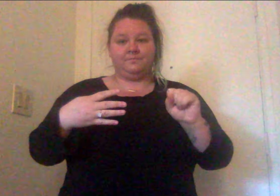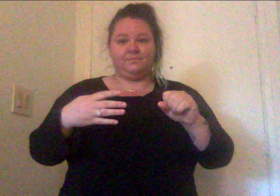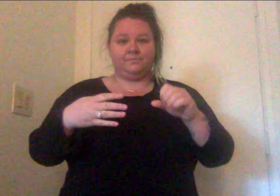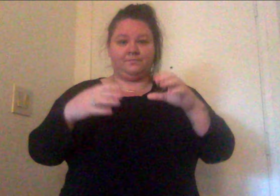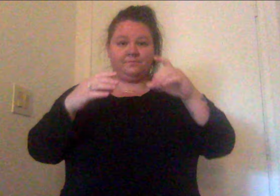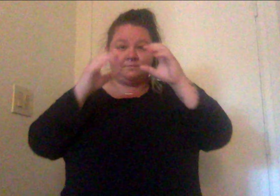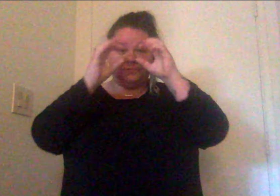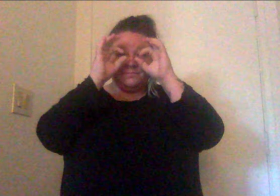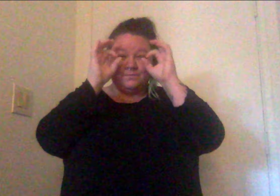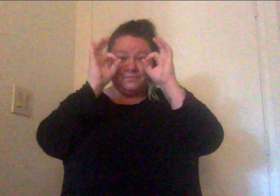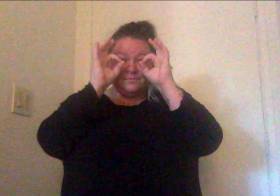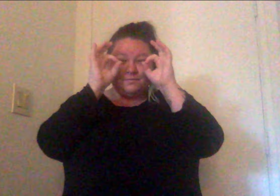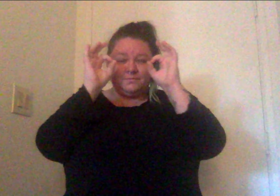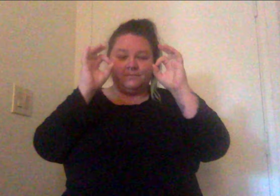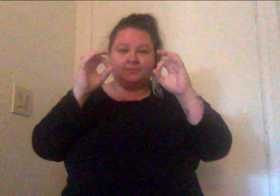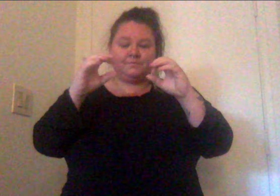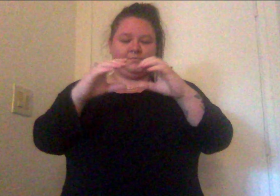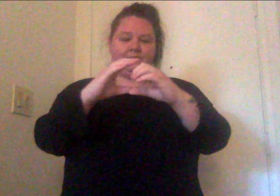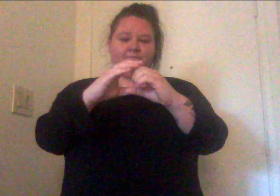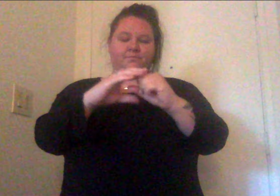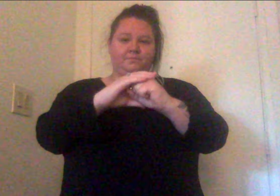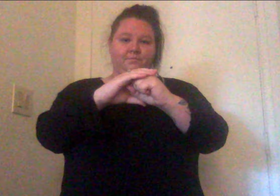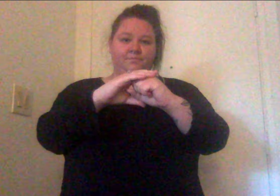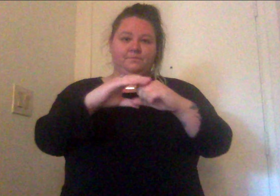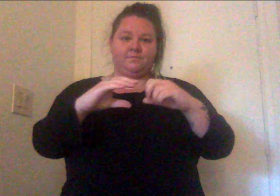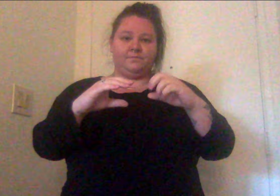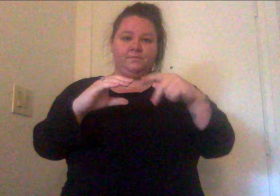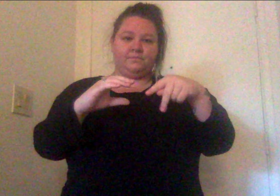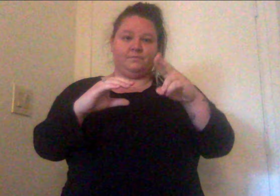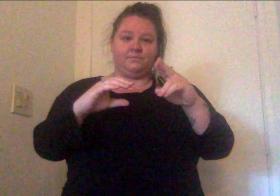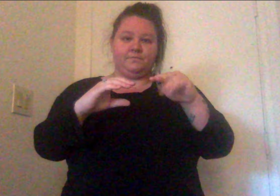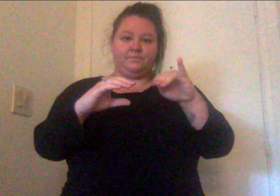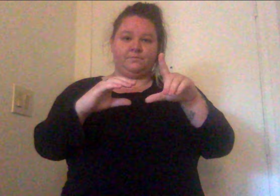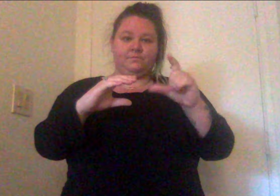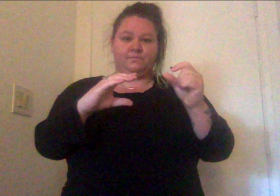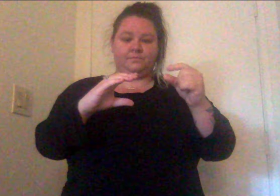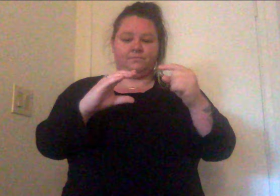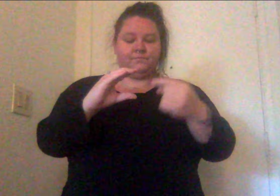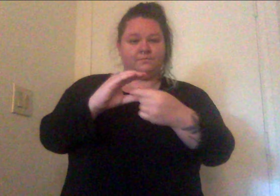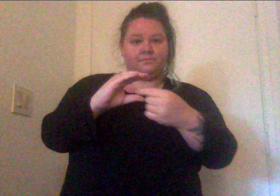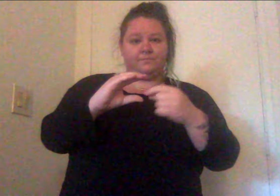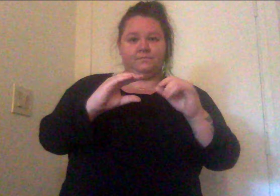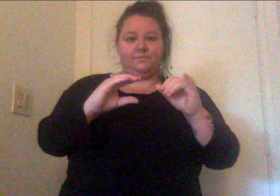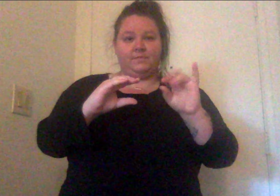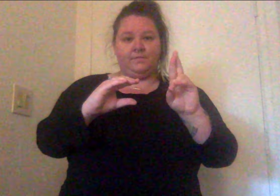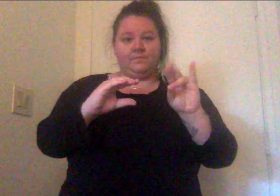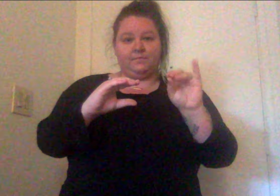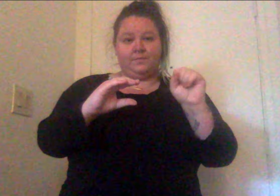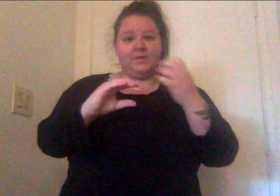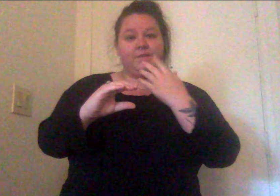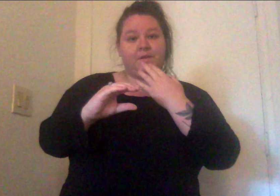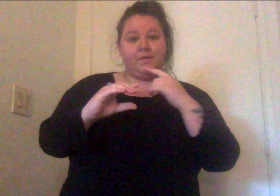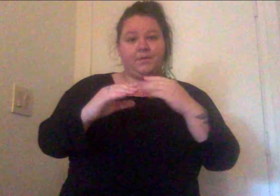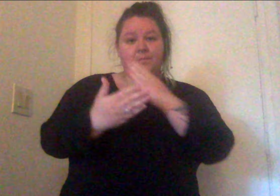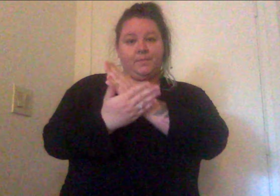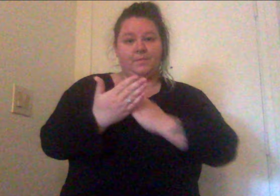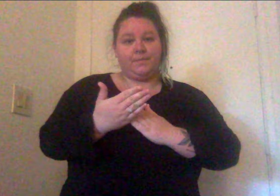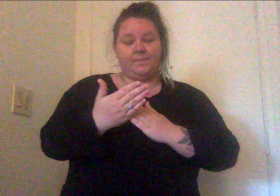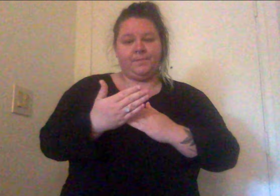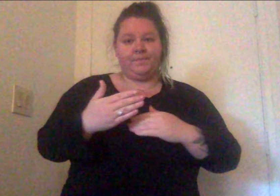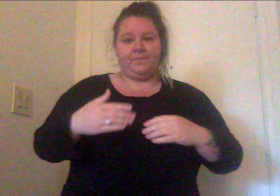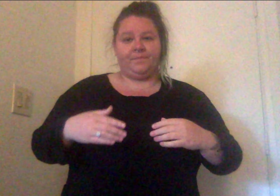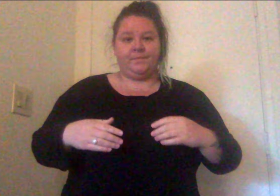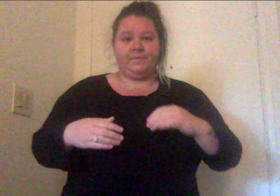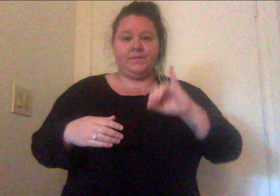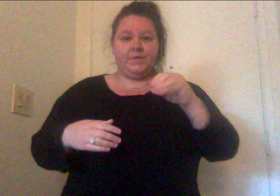colored part of your eye is called the iris. The pupil is what's in the center of that. And the main job of the pupil is to regulate